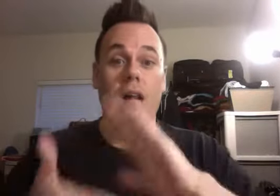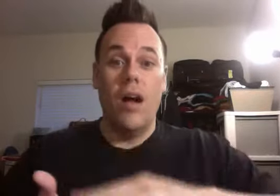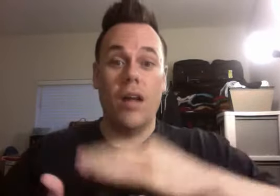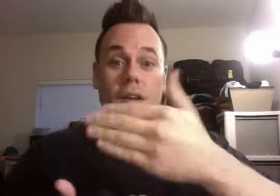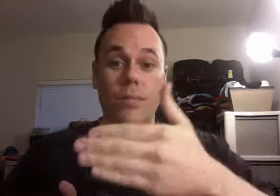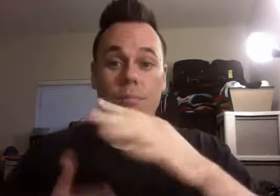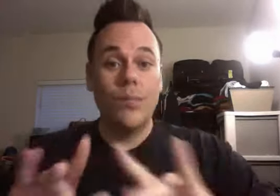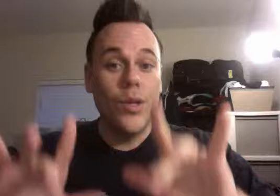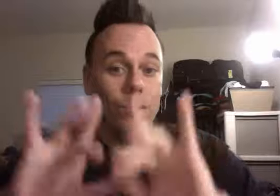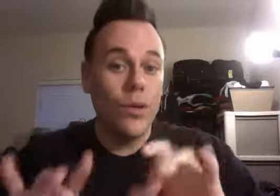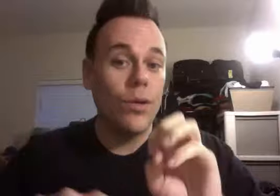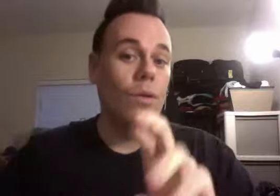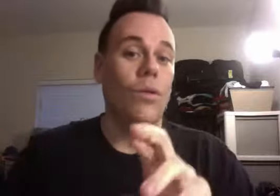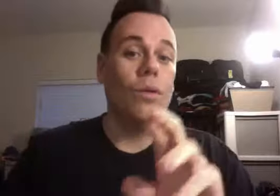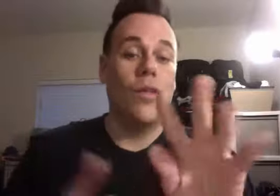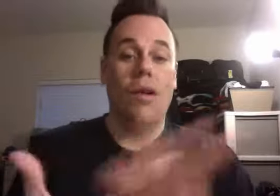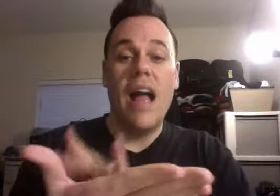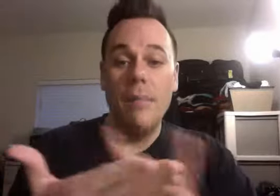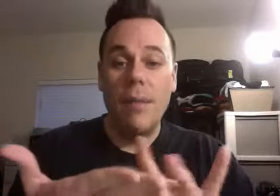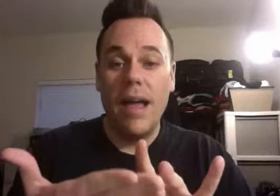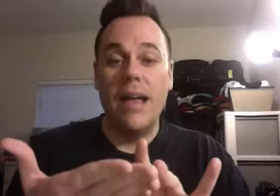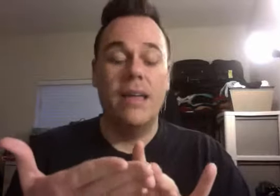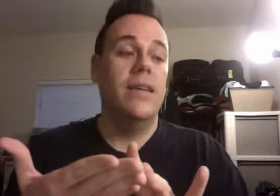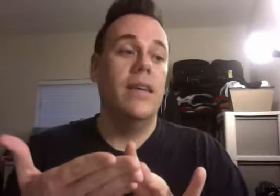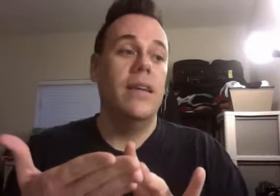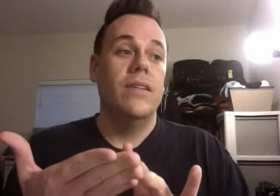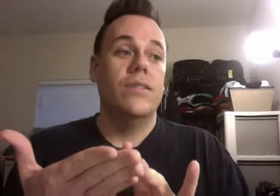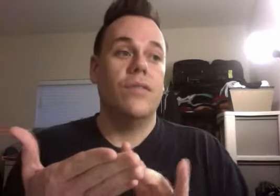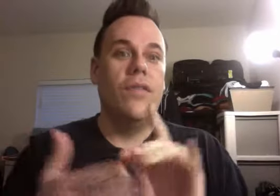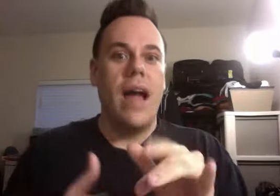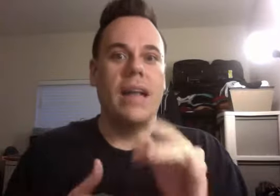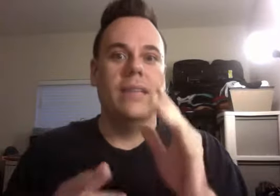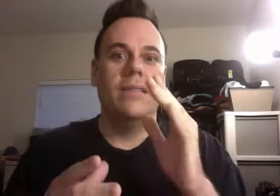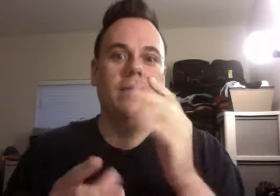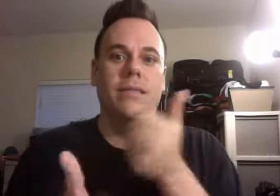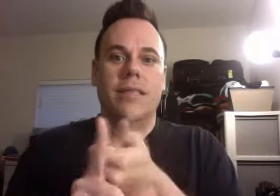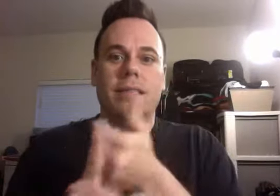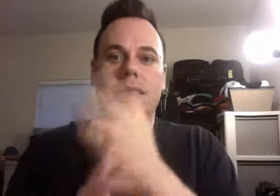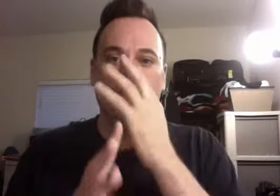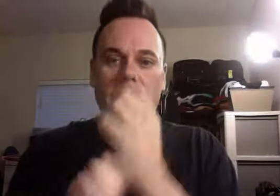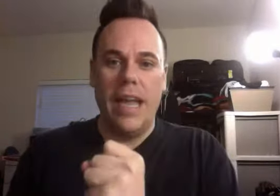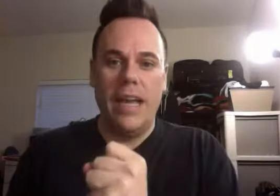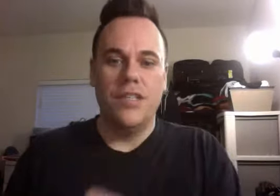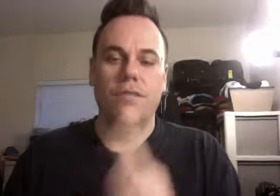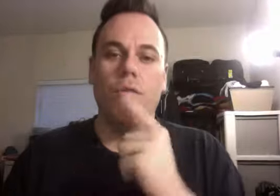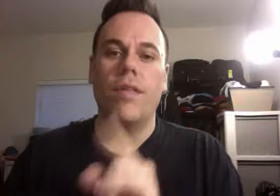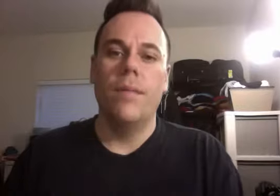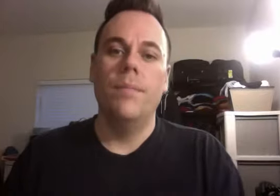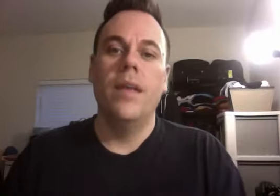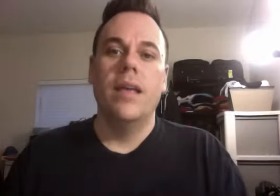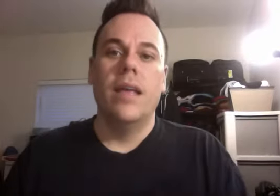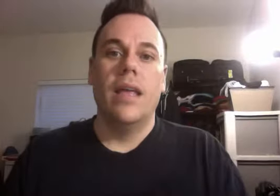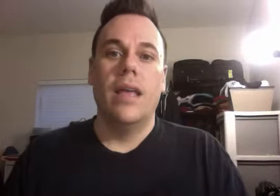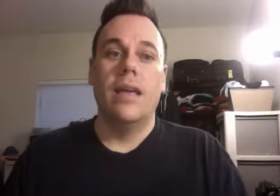on a computer or their iPad. So that is itself engaging for them.